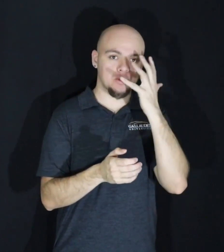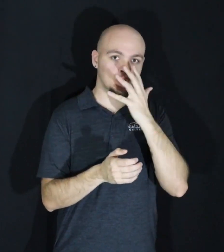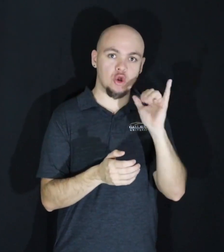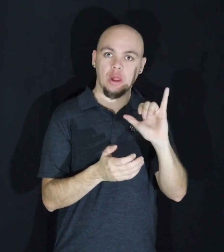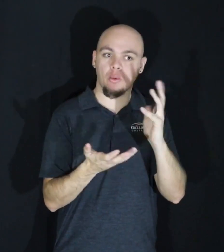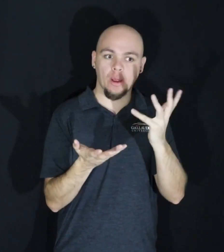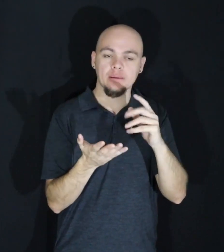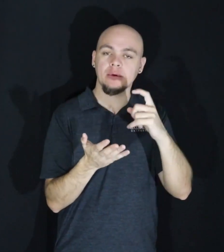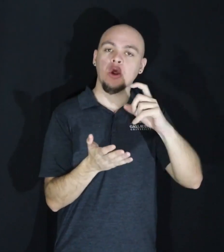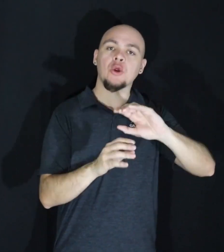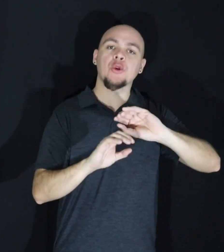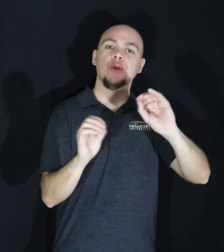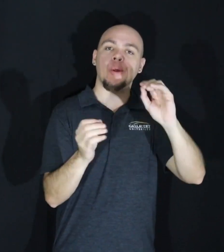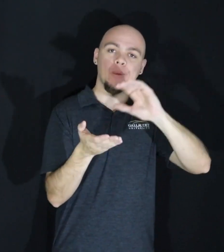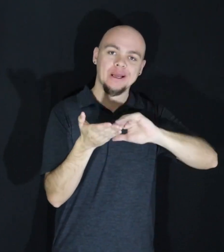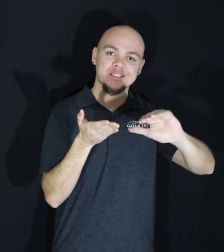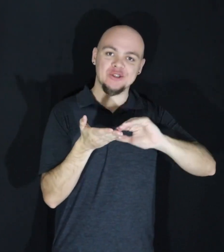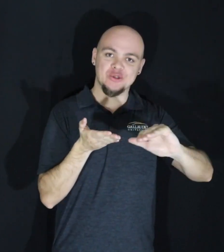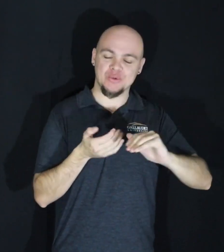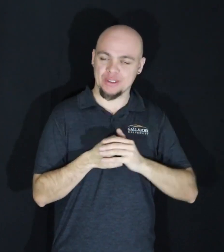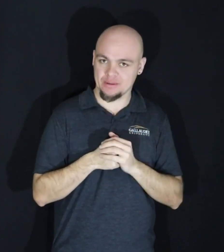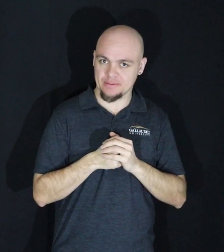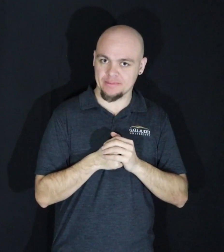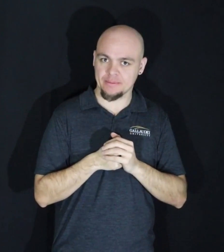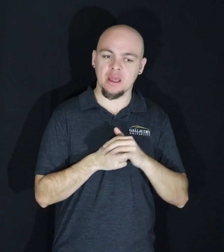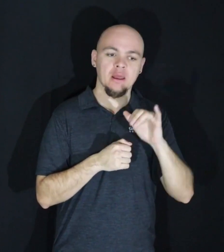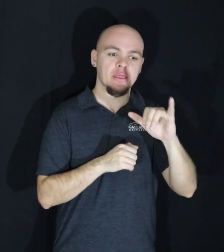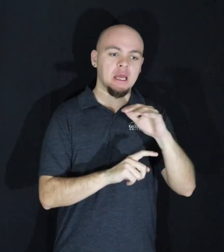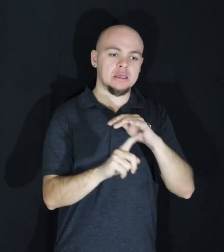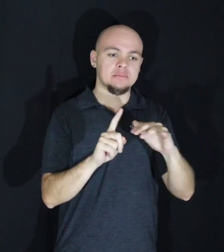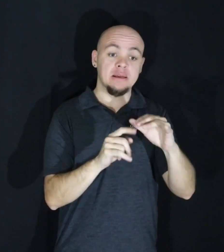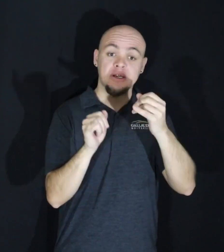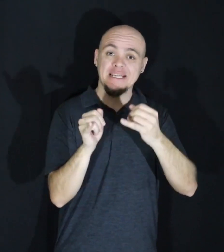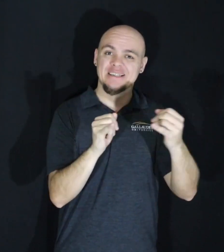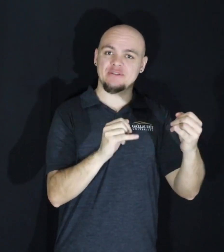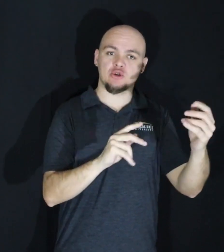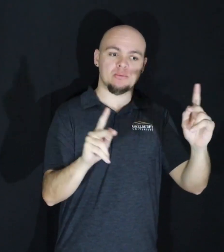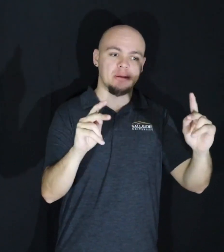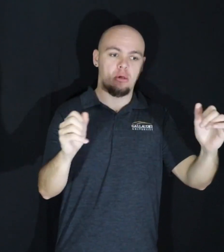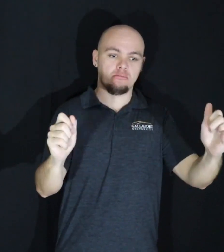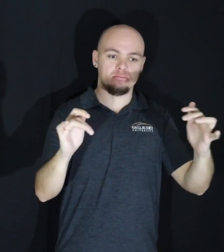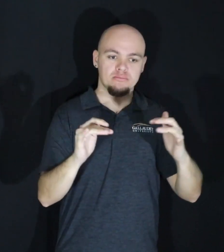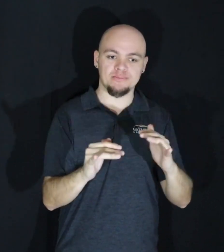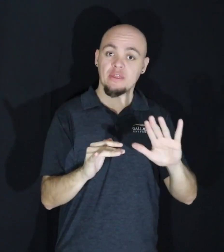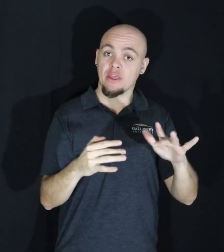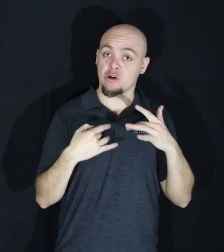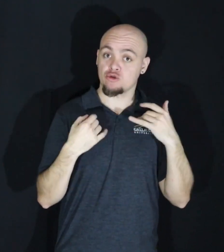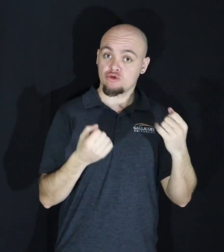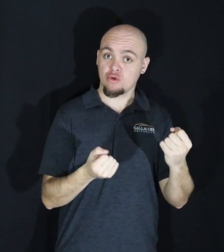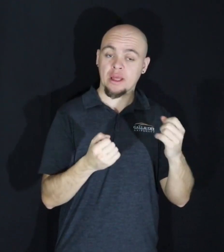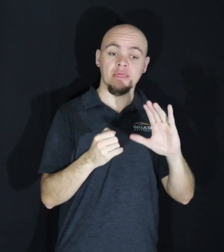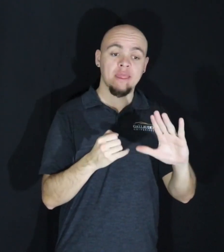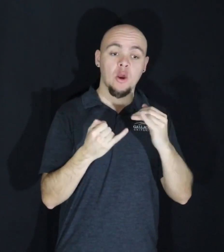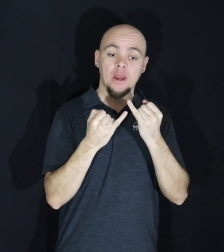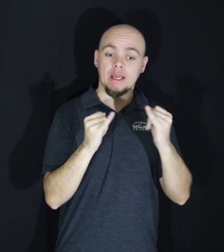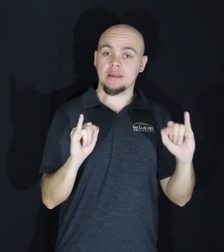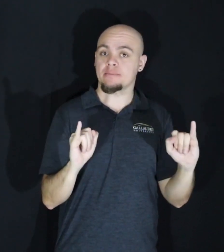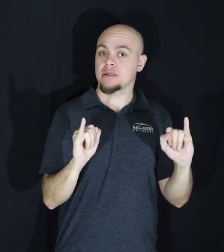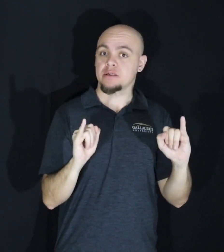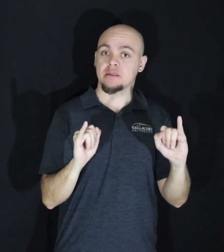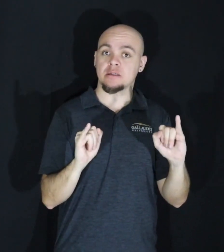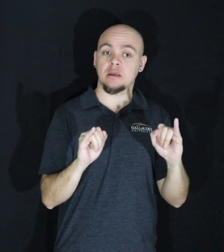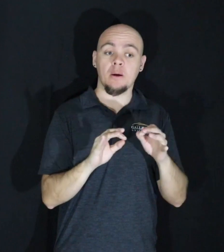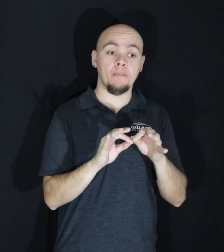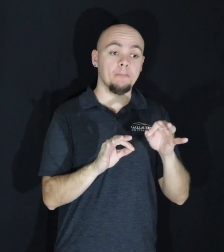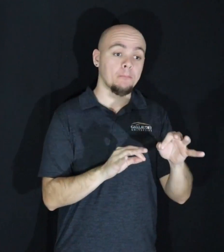And I knew at that moment that I needed to create a place where individuals could come in and regain their strength and independence post-physical